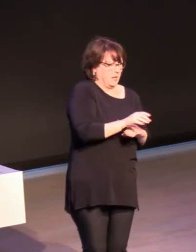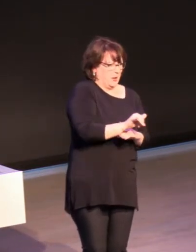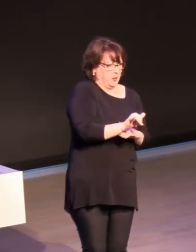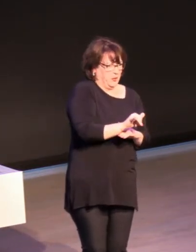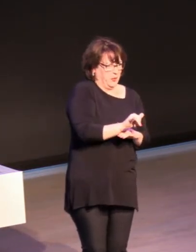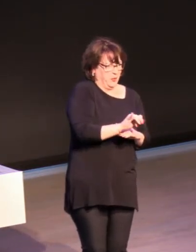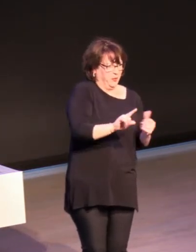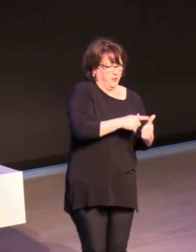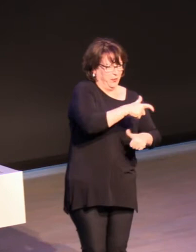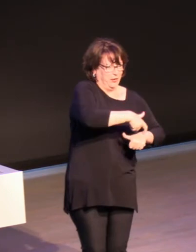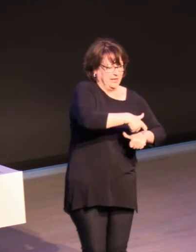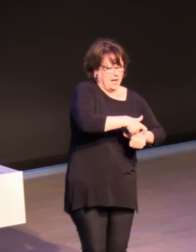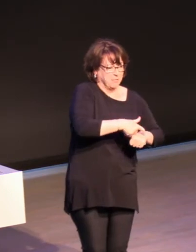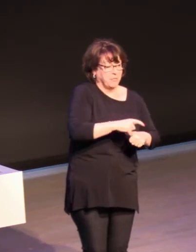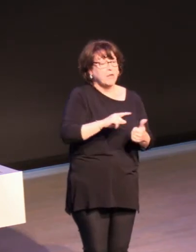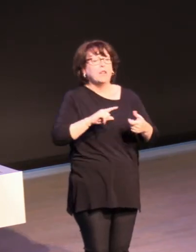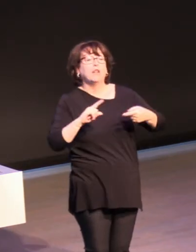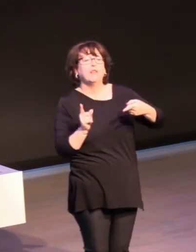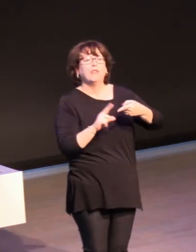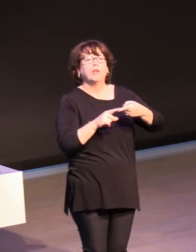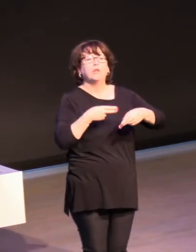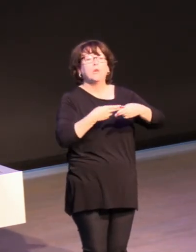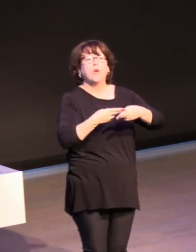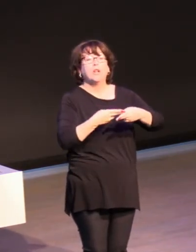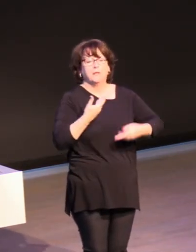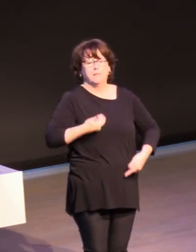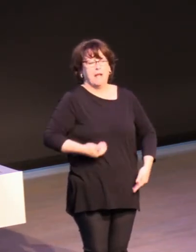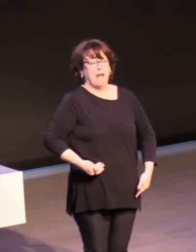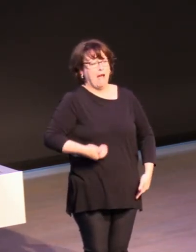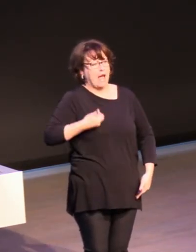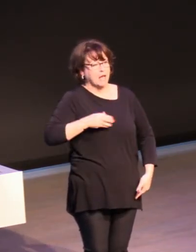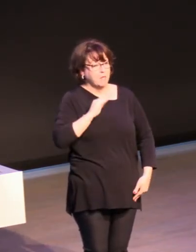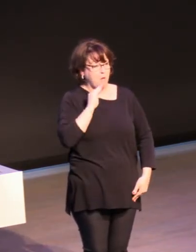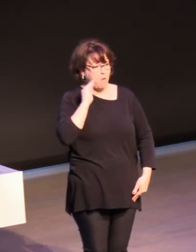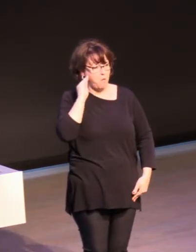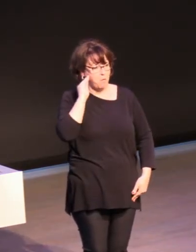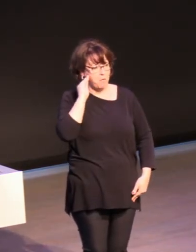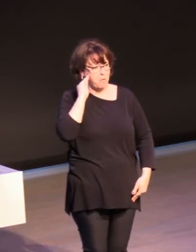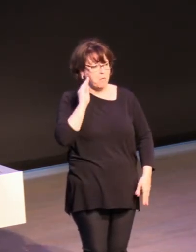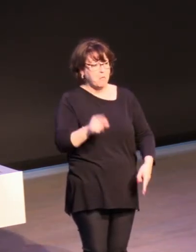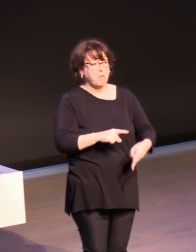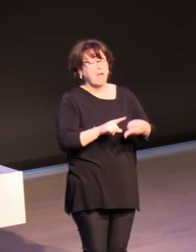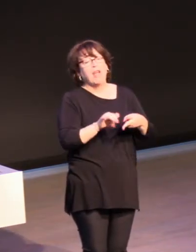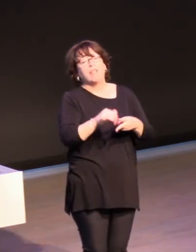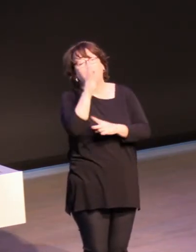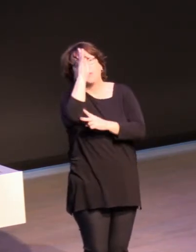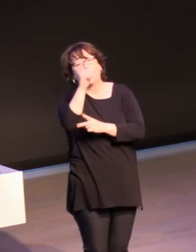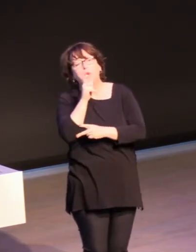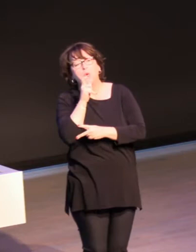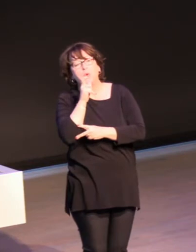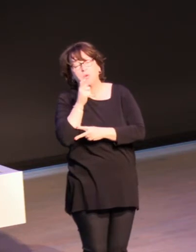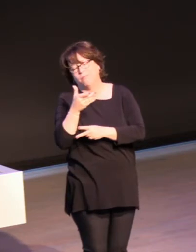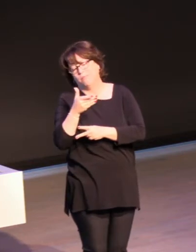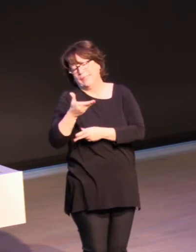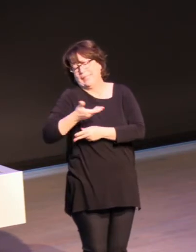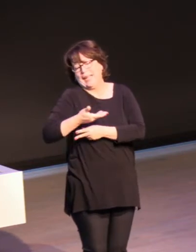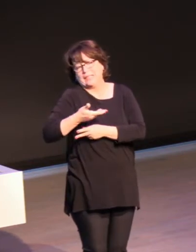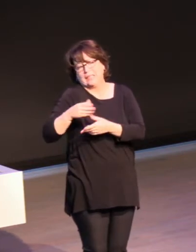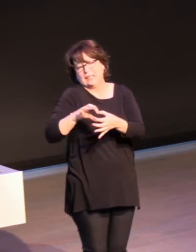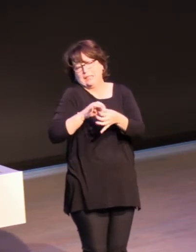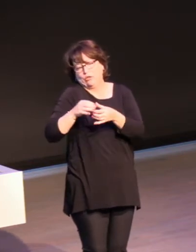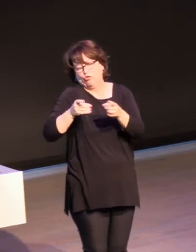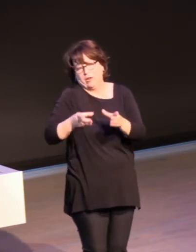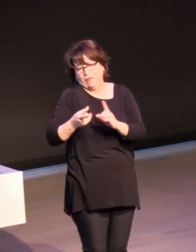production. One is called I Am Home. That was created by our guest choreographer from Heidi Latsky Dance in New